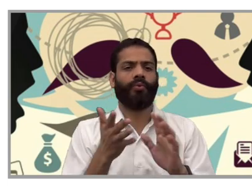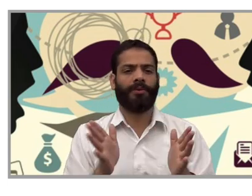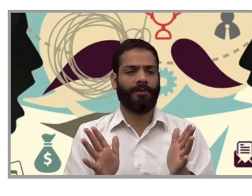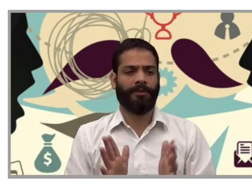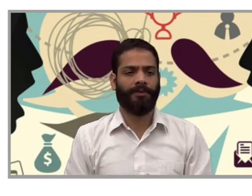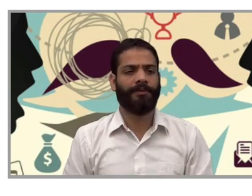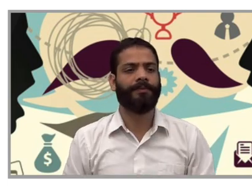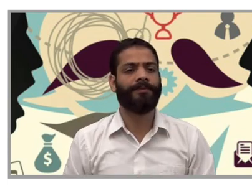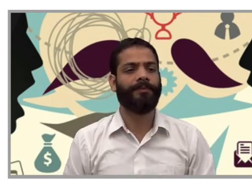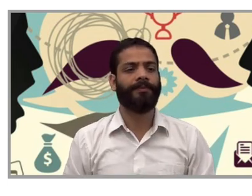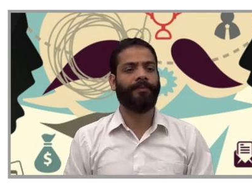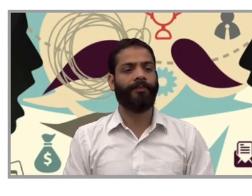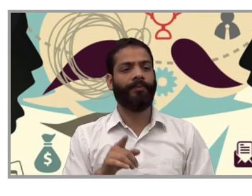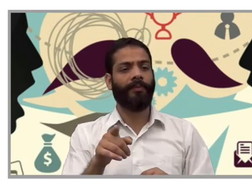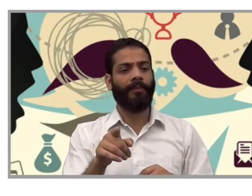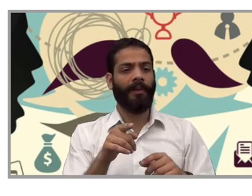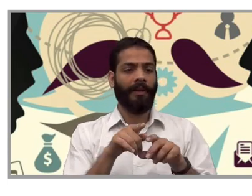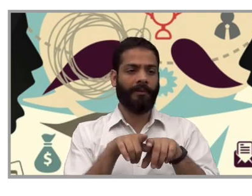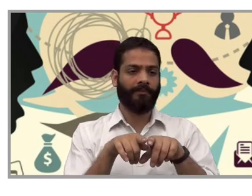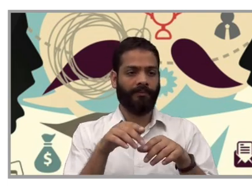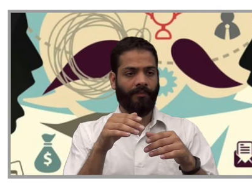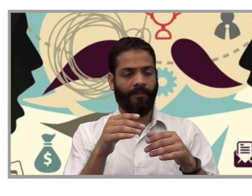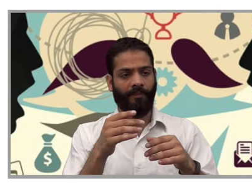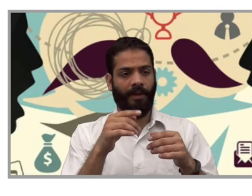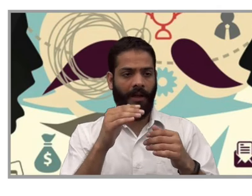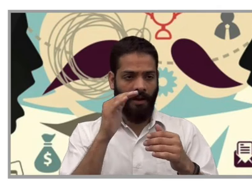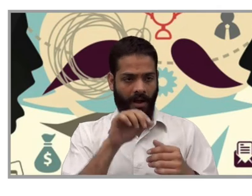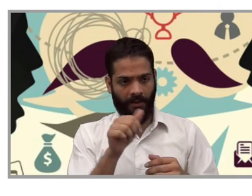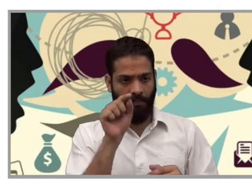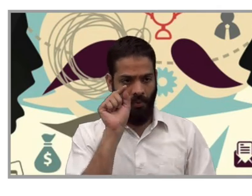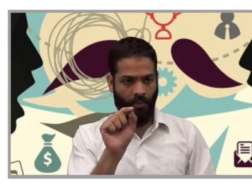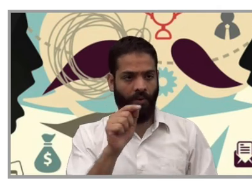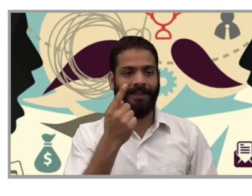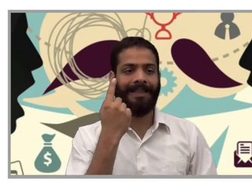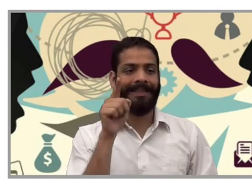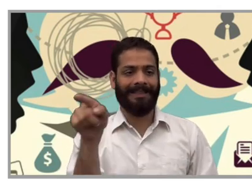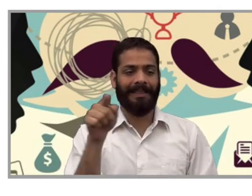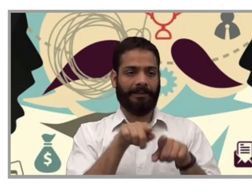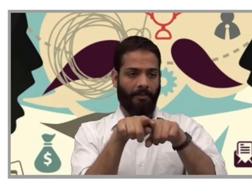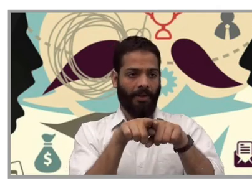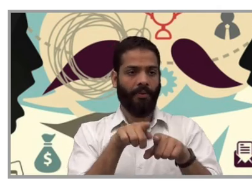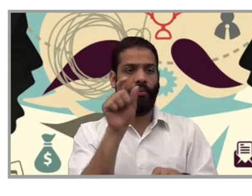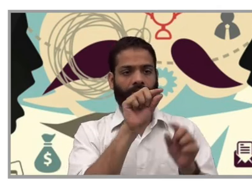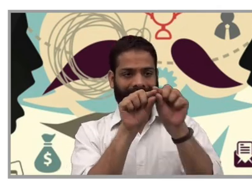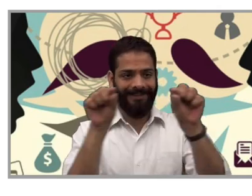The form of the verb is not determined by the referential features of its argument.